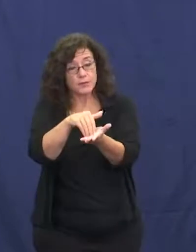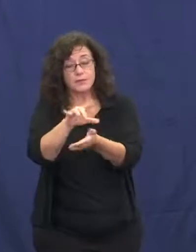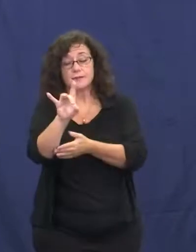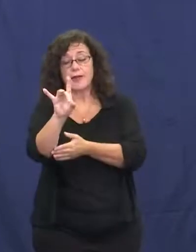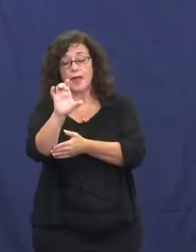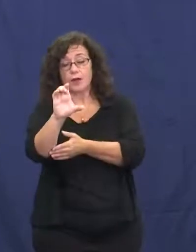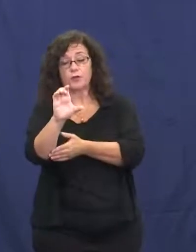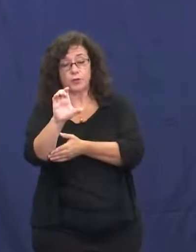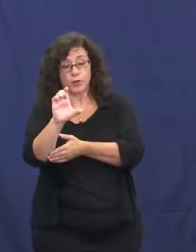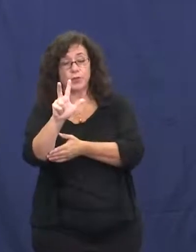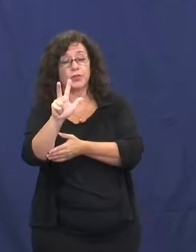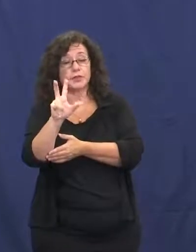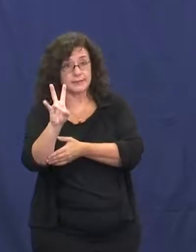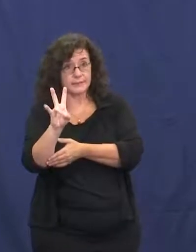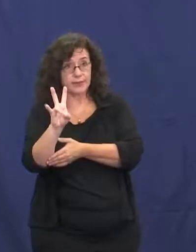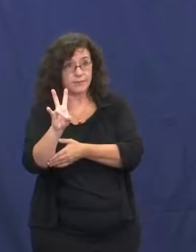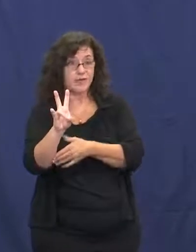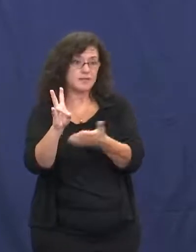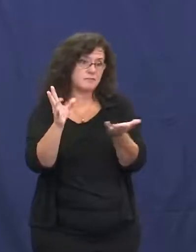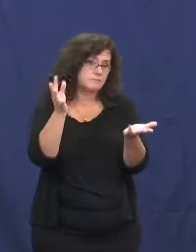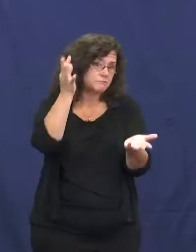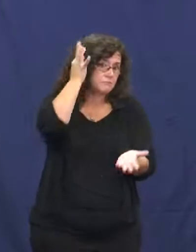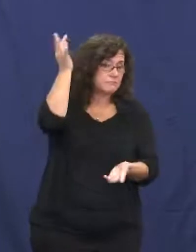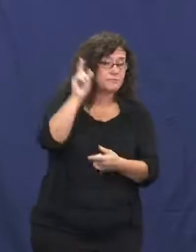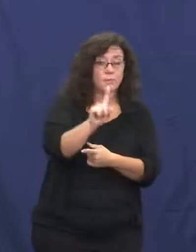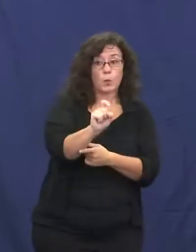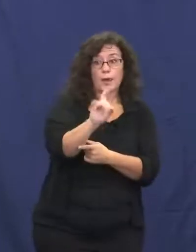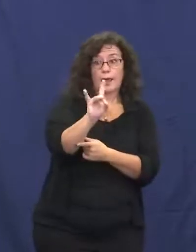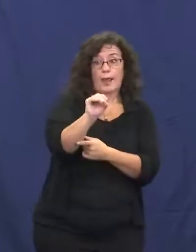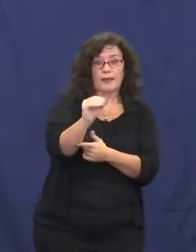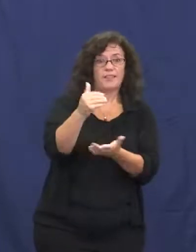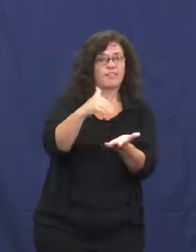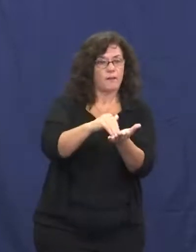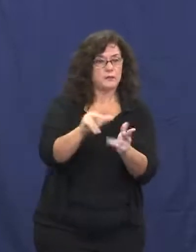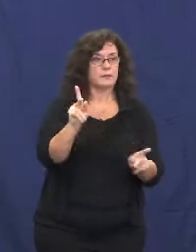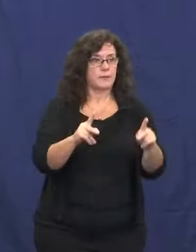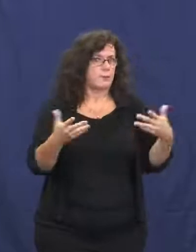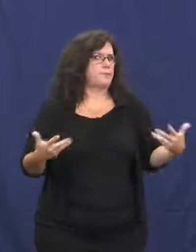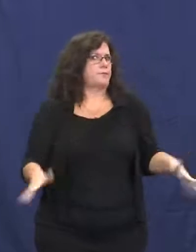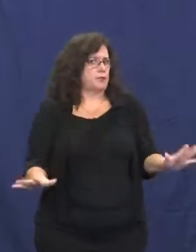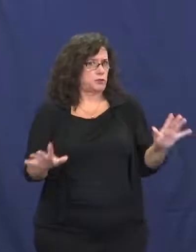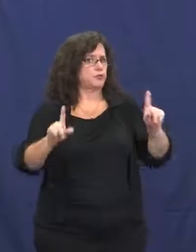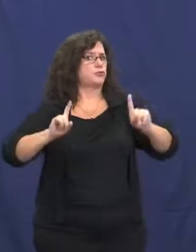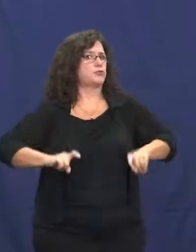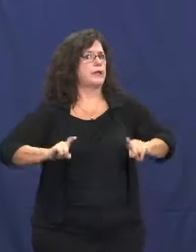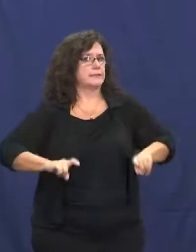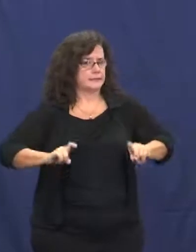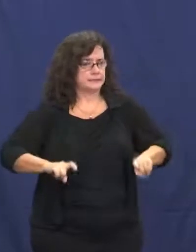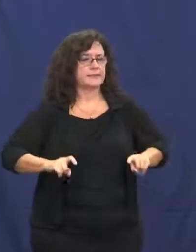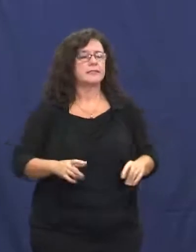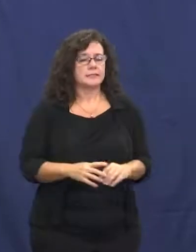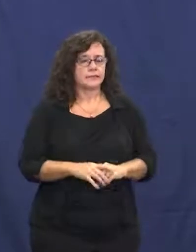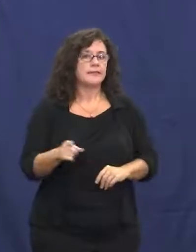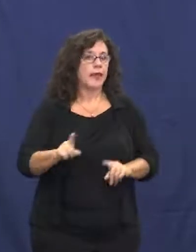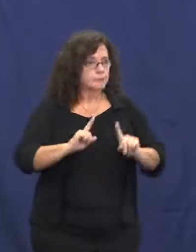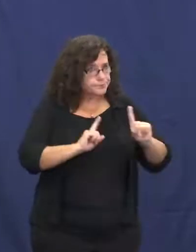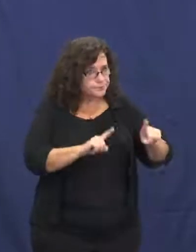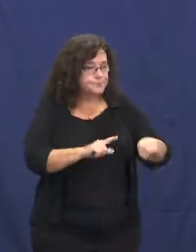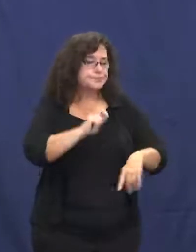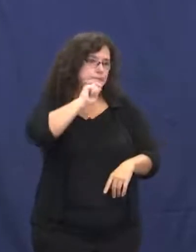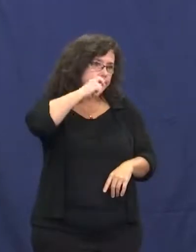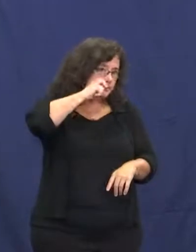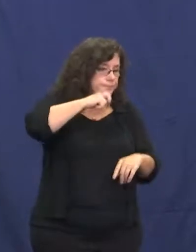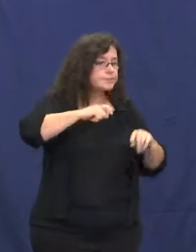178,837, so almost approaching 180,000 Ventura County residents that have gone and gotten